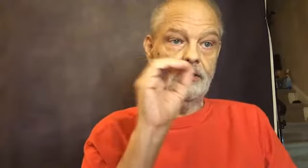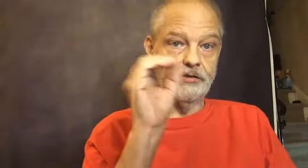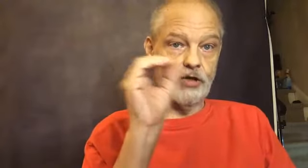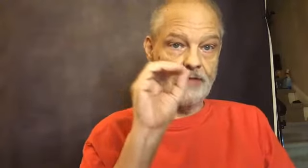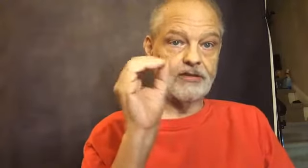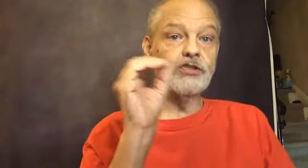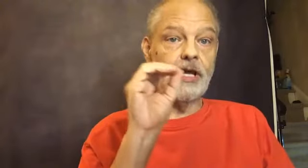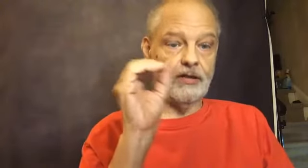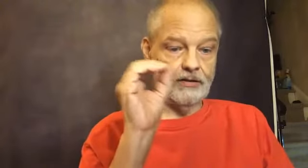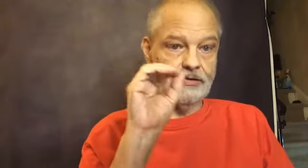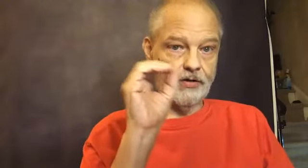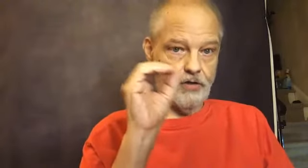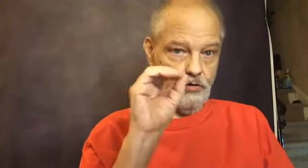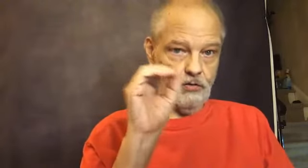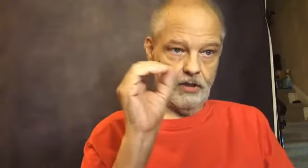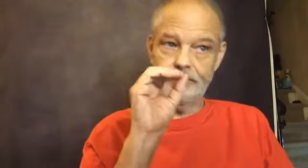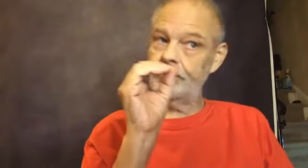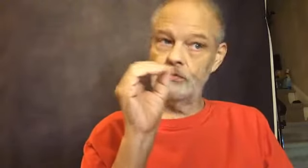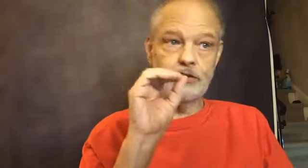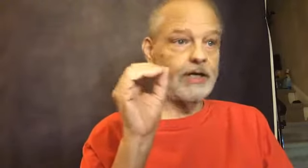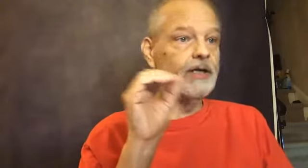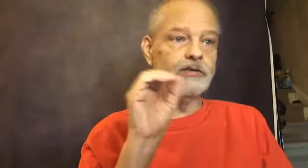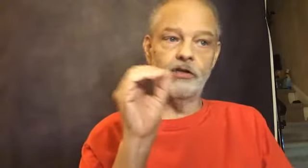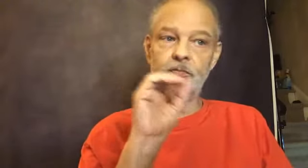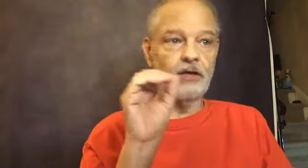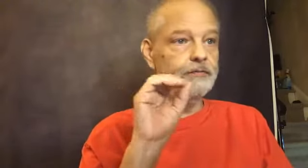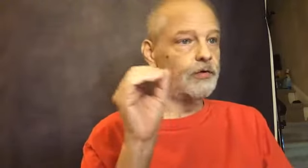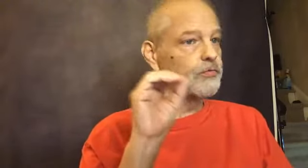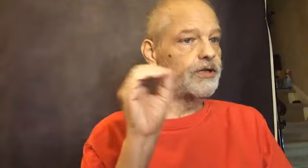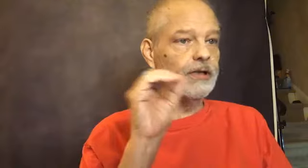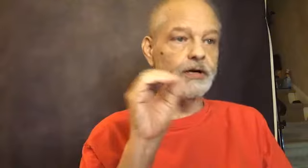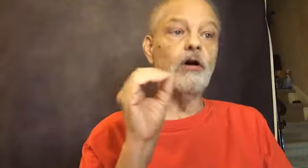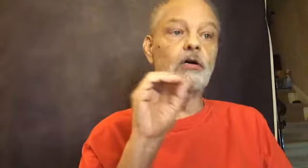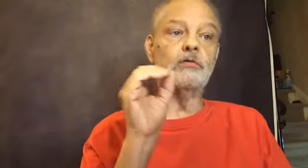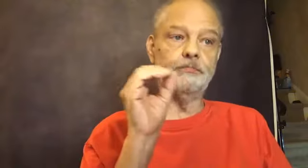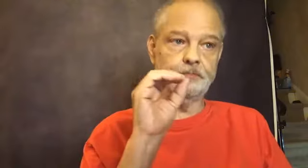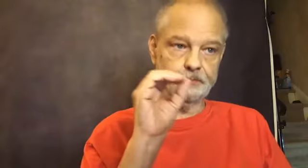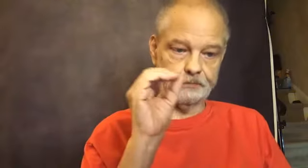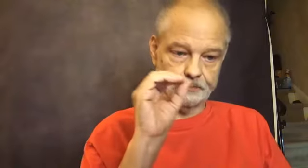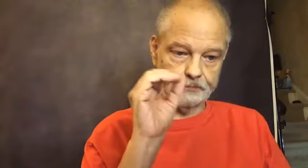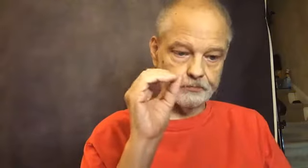So you have to shake the 0. If you don't shake it, it's going to be confused with the letter O.